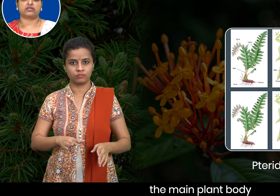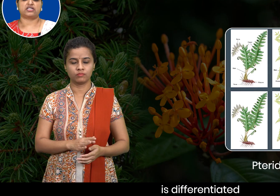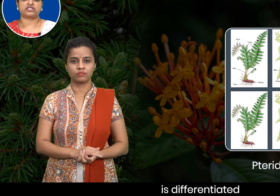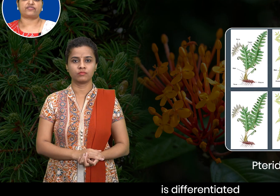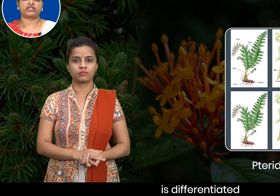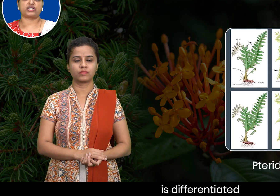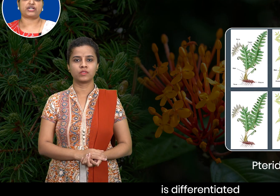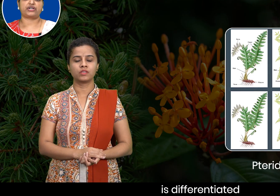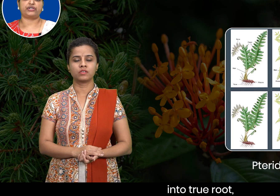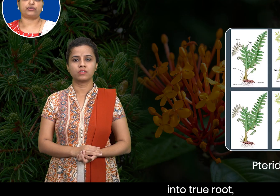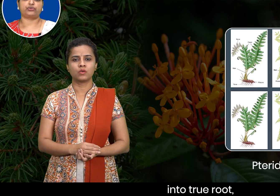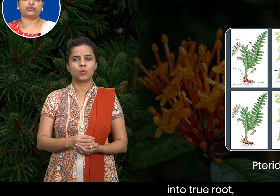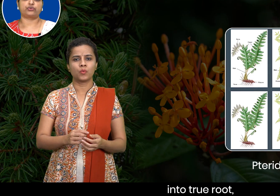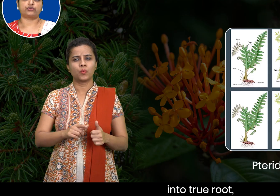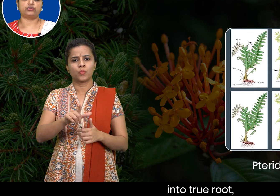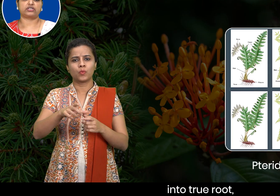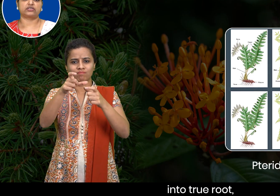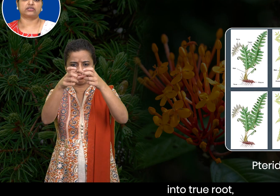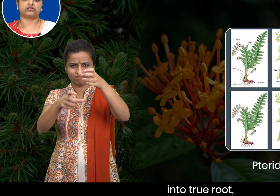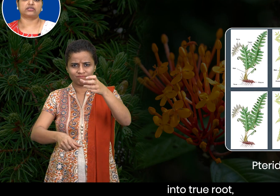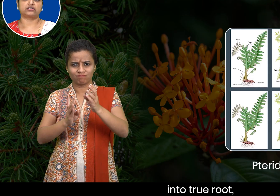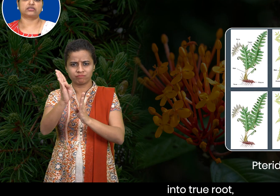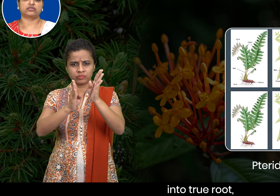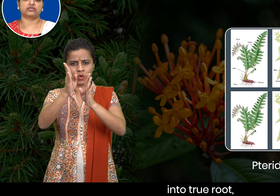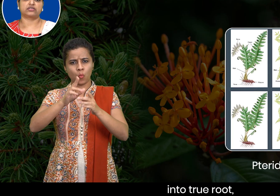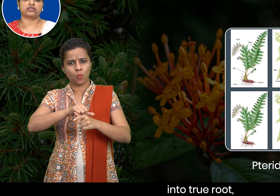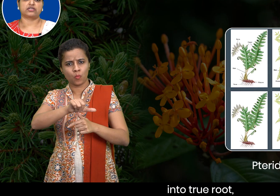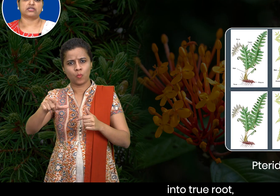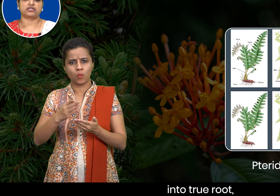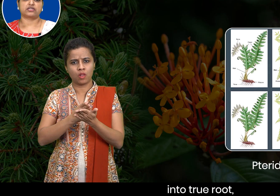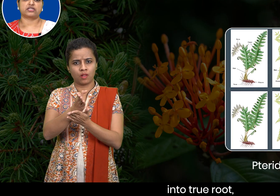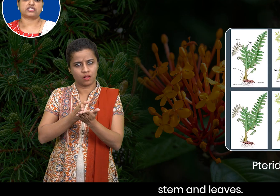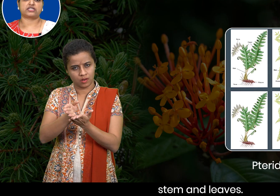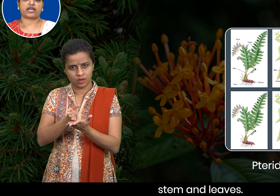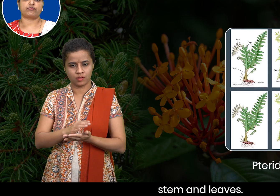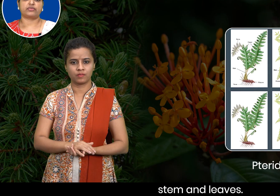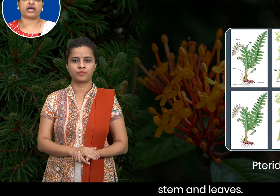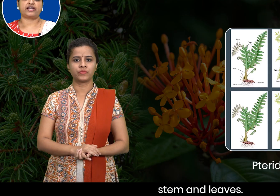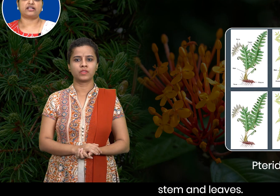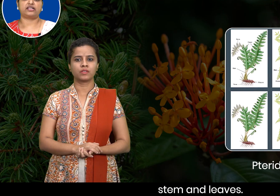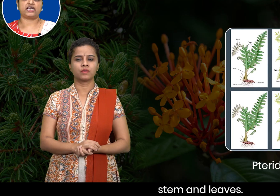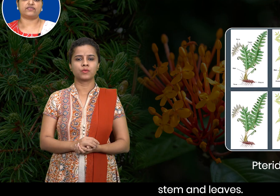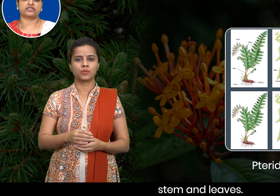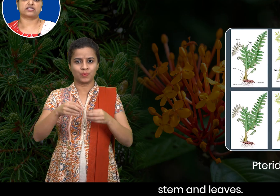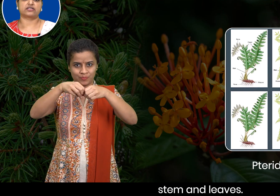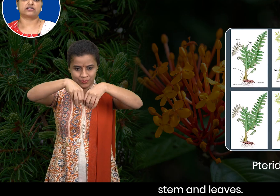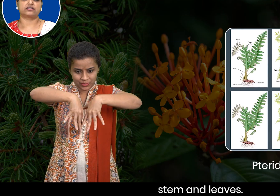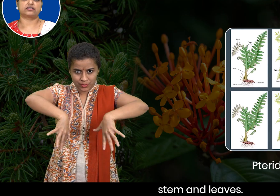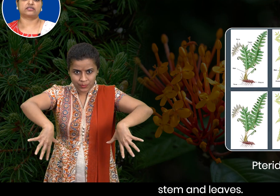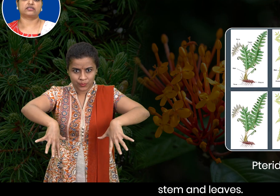is differentiated into true root, stem and